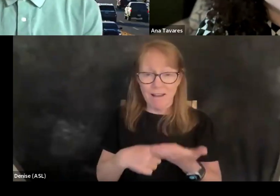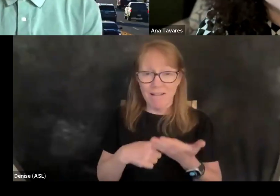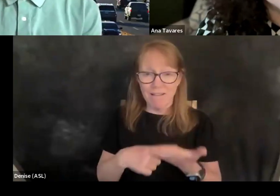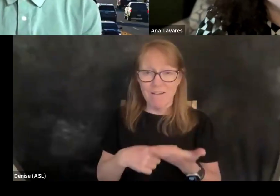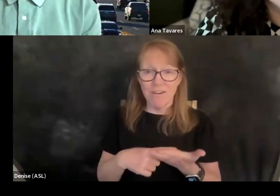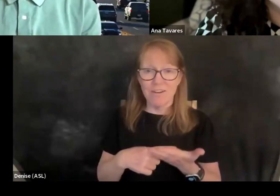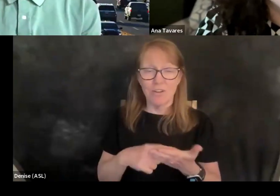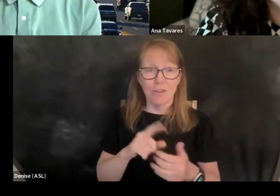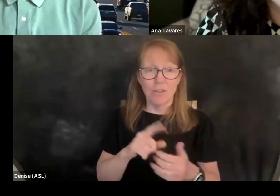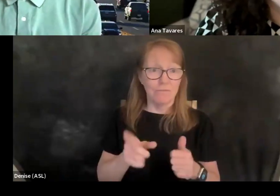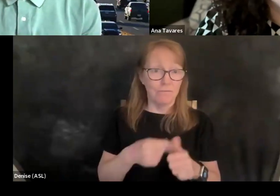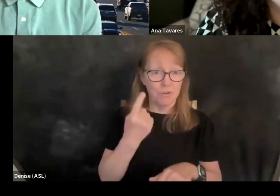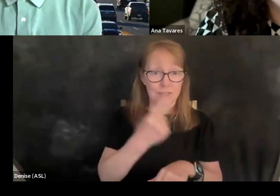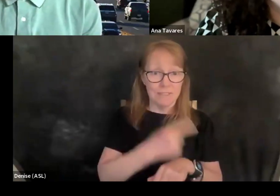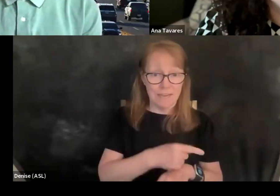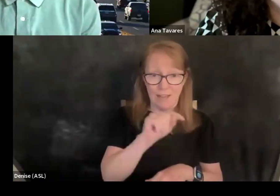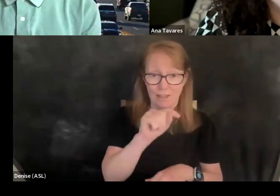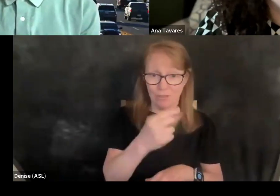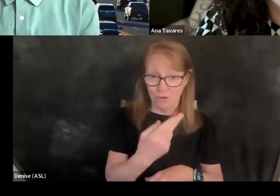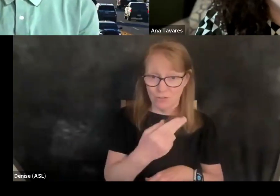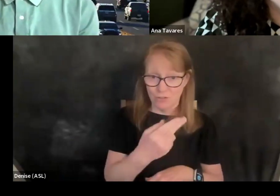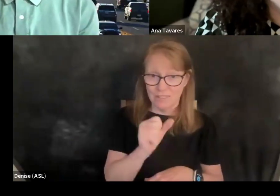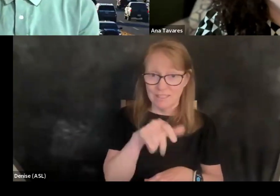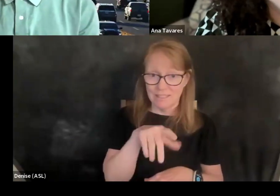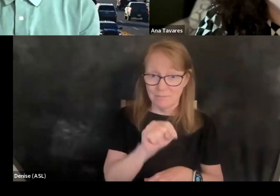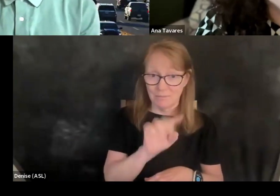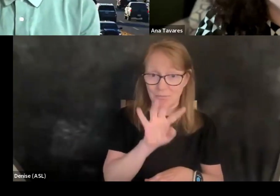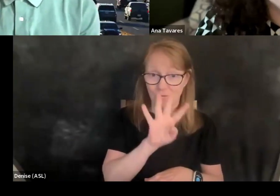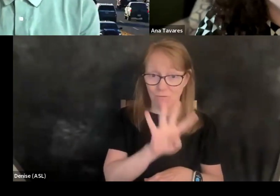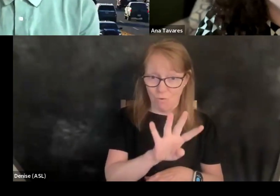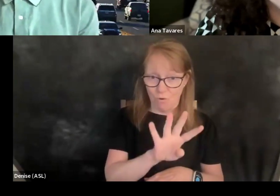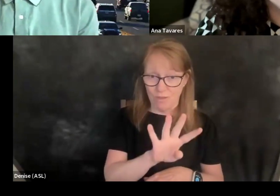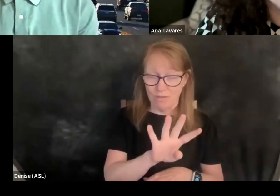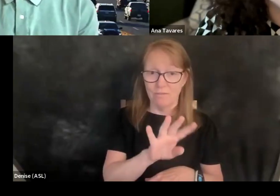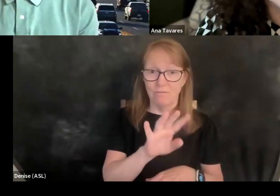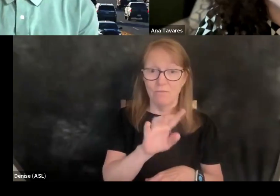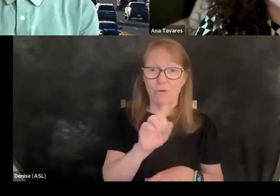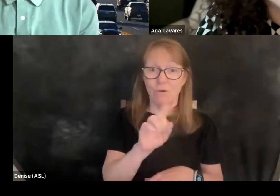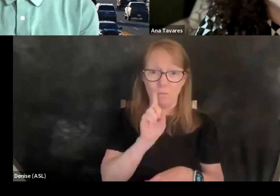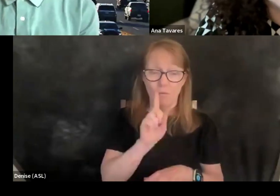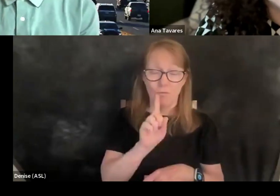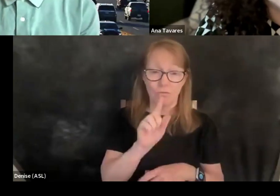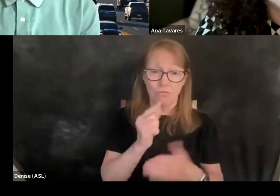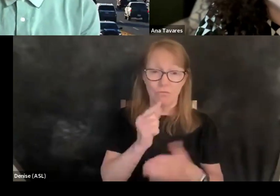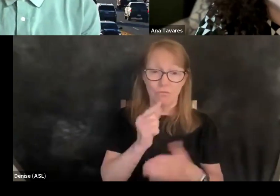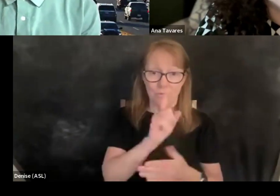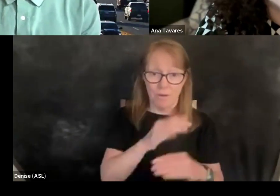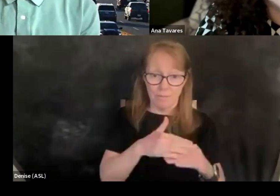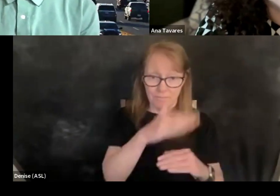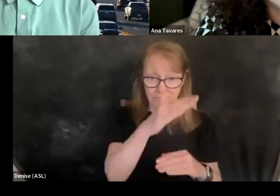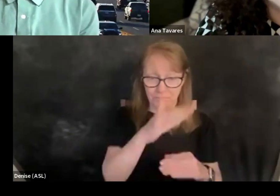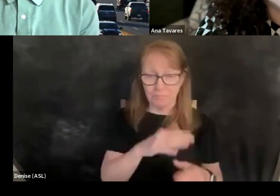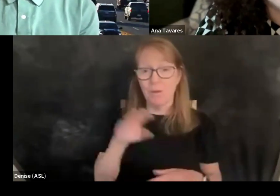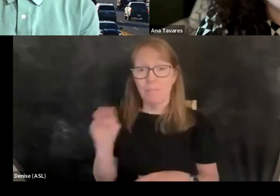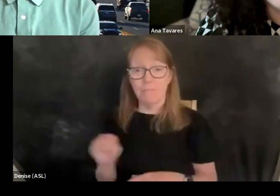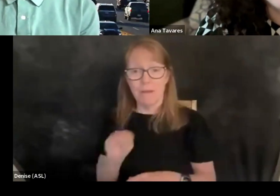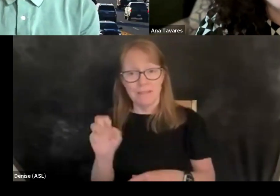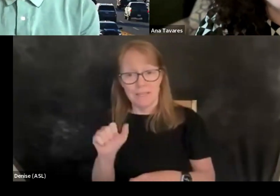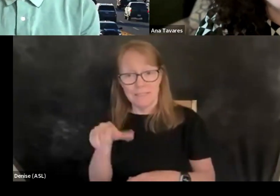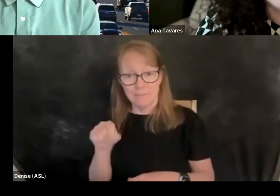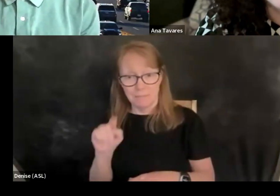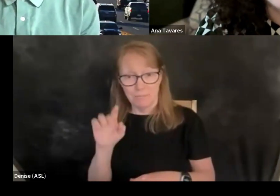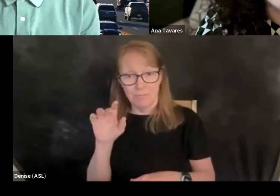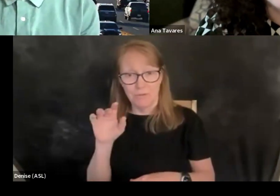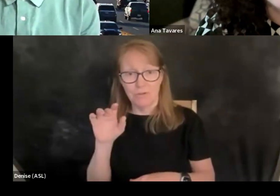school is on Thursday, September 4th, or on Monday, September 9th, I cannot stress